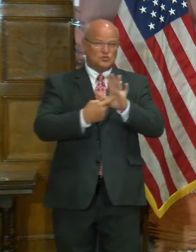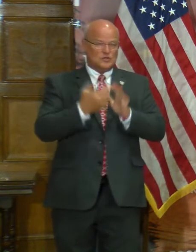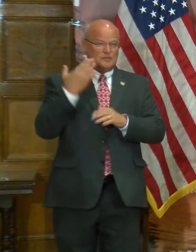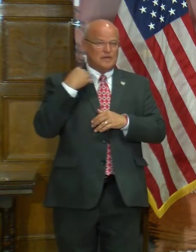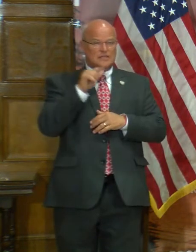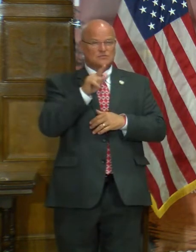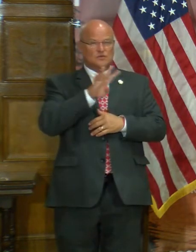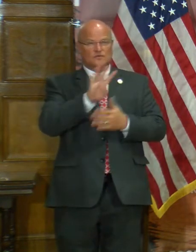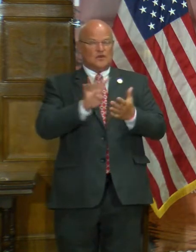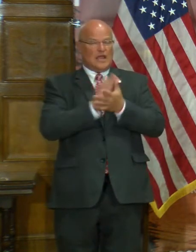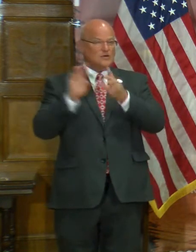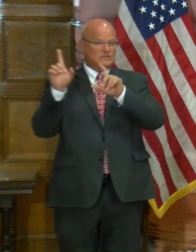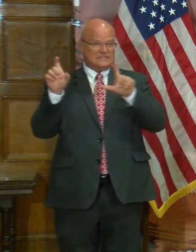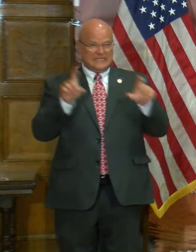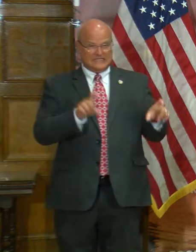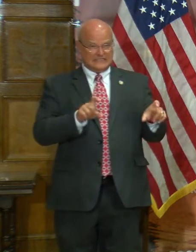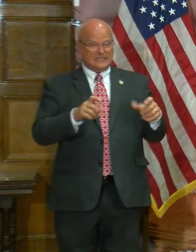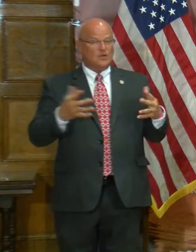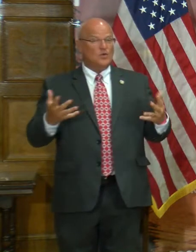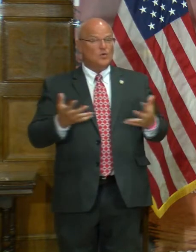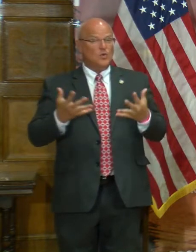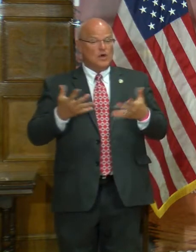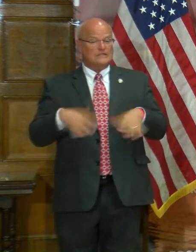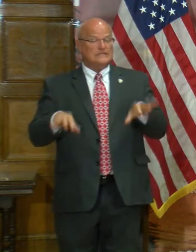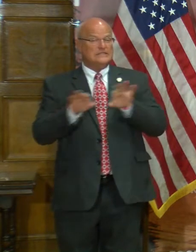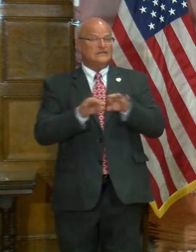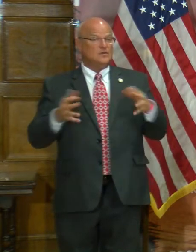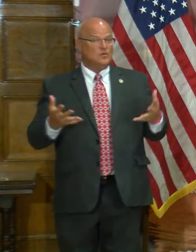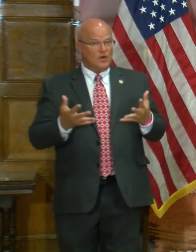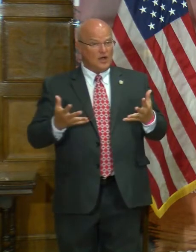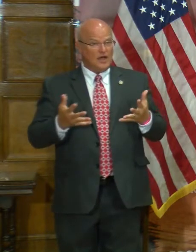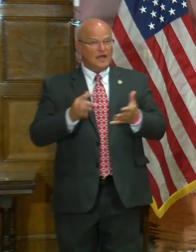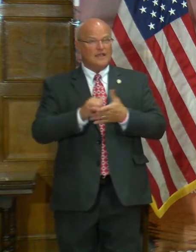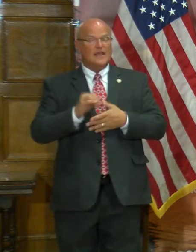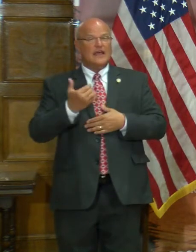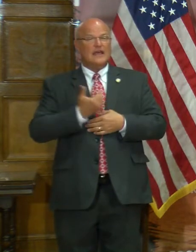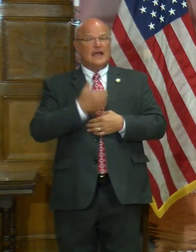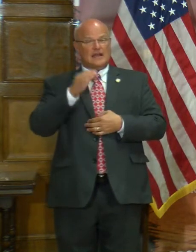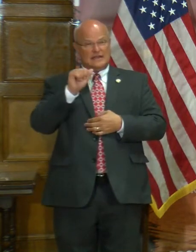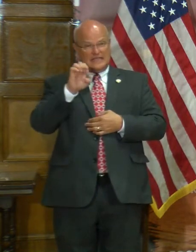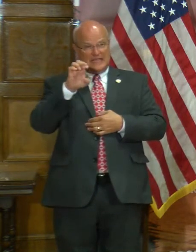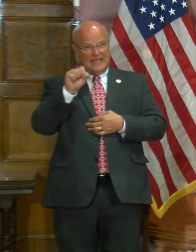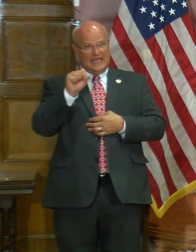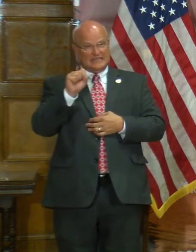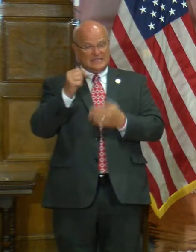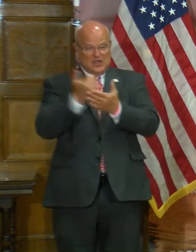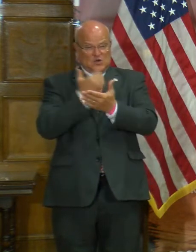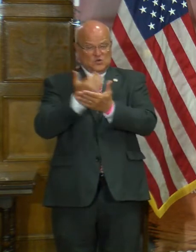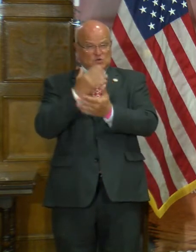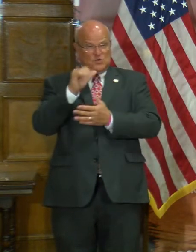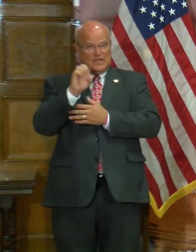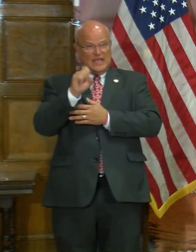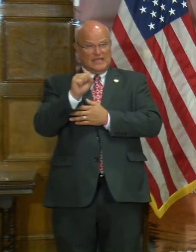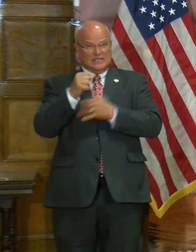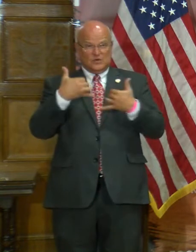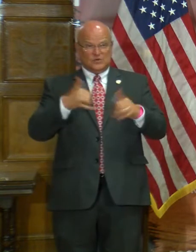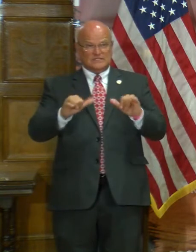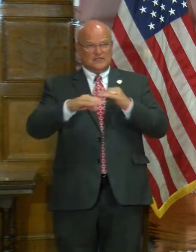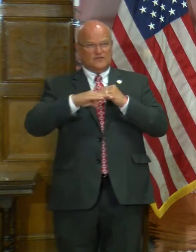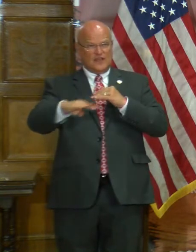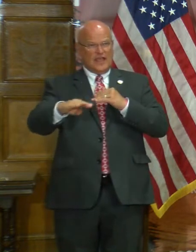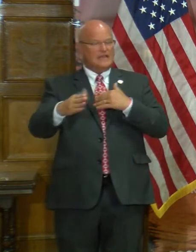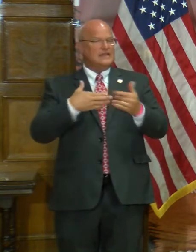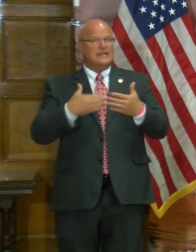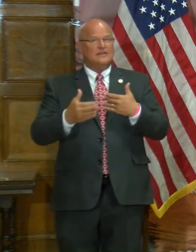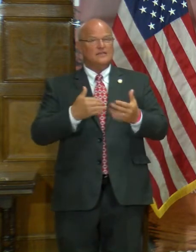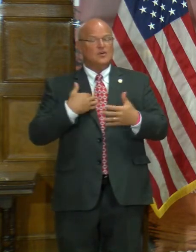24 hours in testing. And what is very significant to me is that our new cases, were still flat